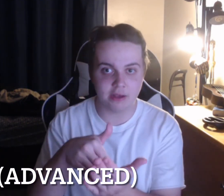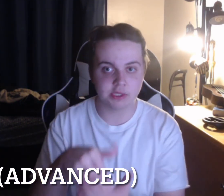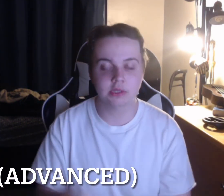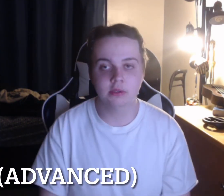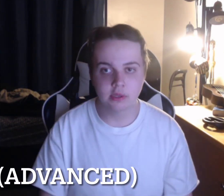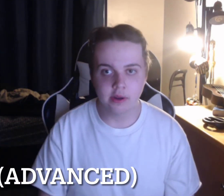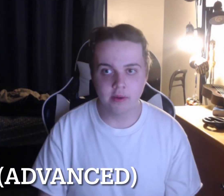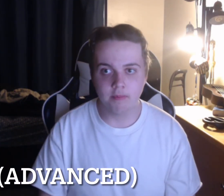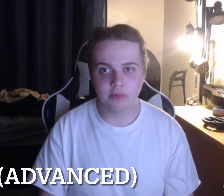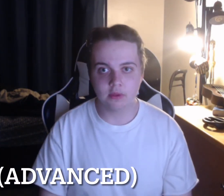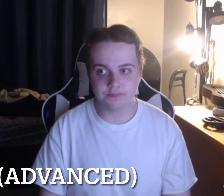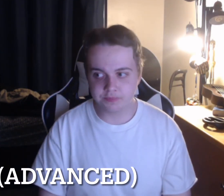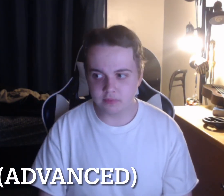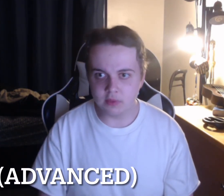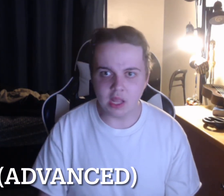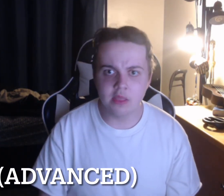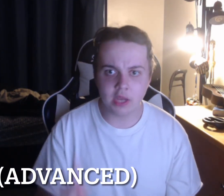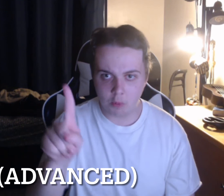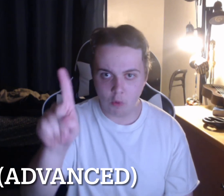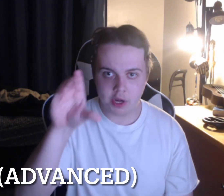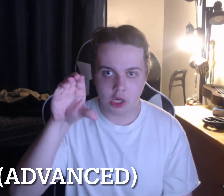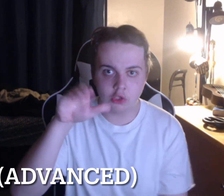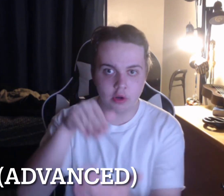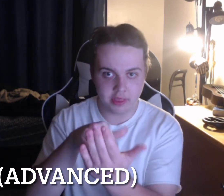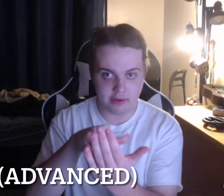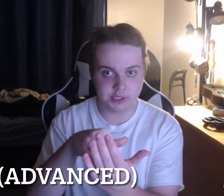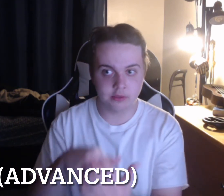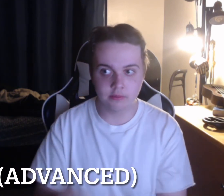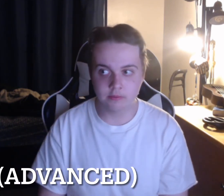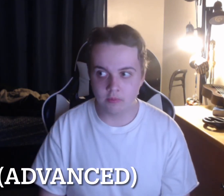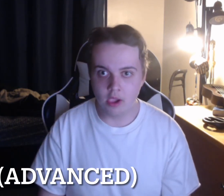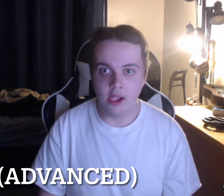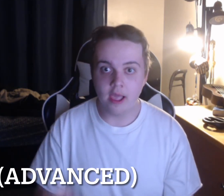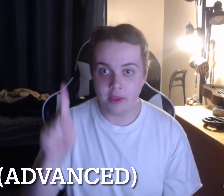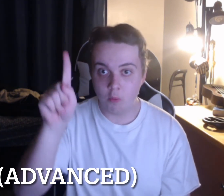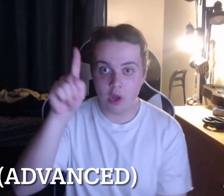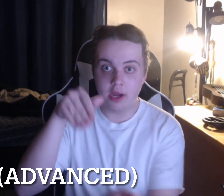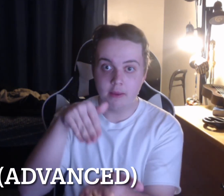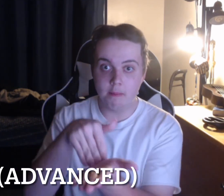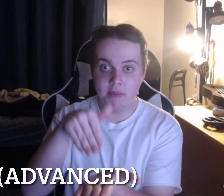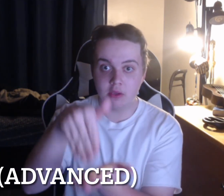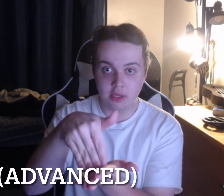and then you got 100,000, and then 1 million. You do